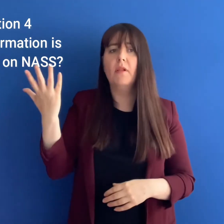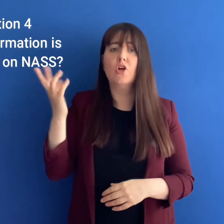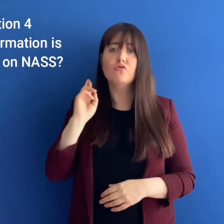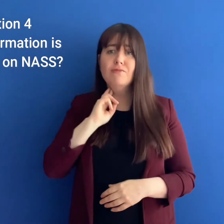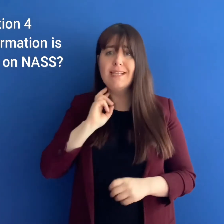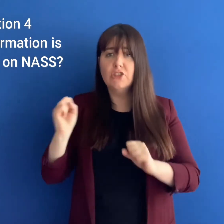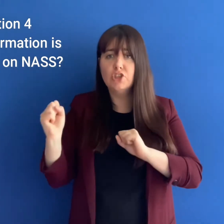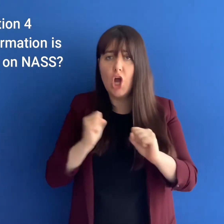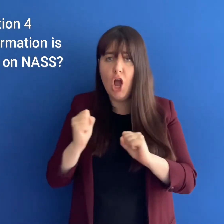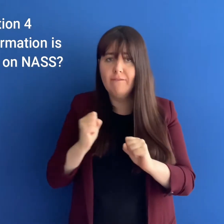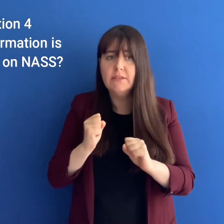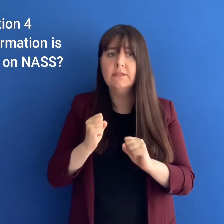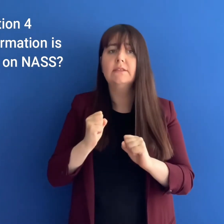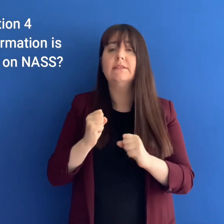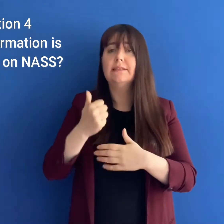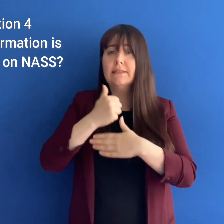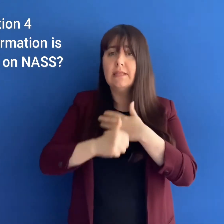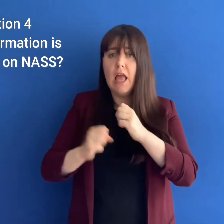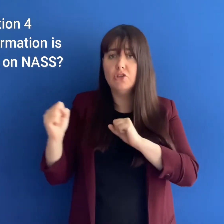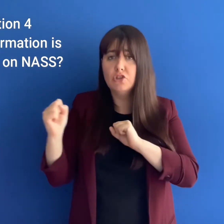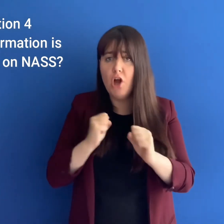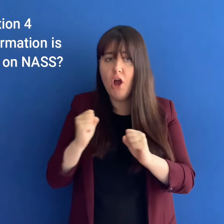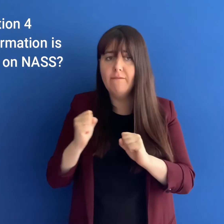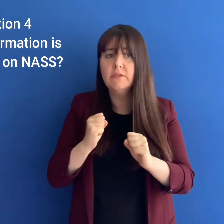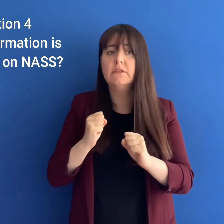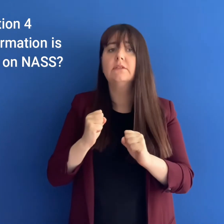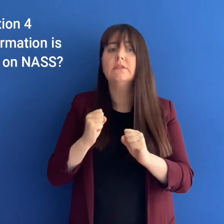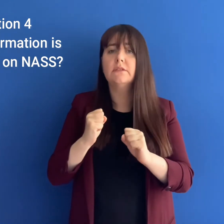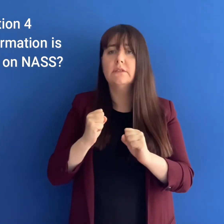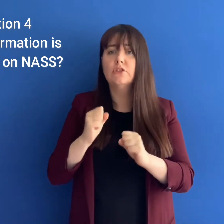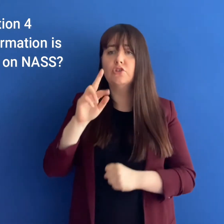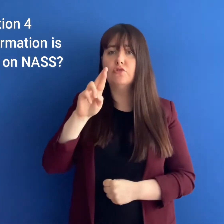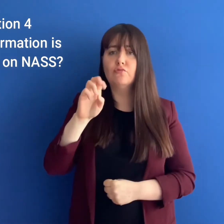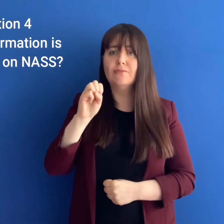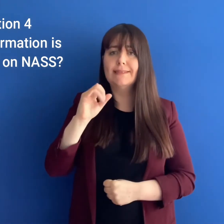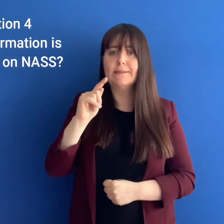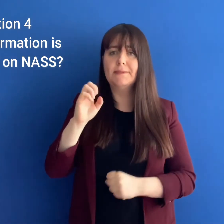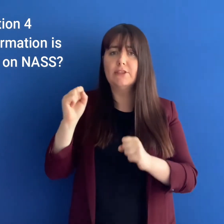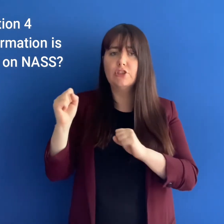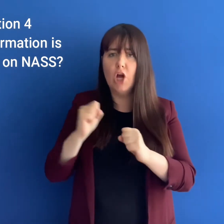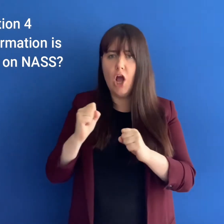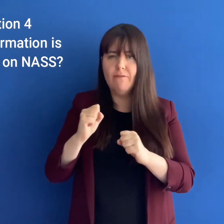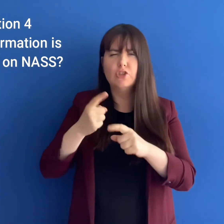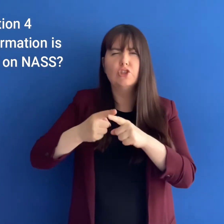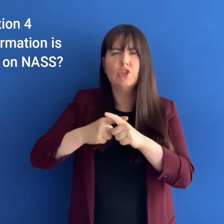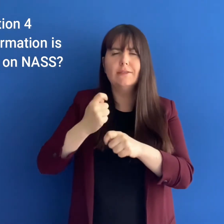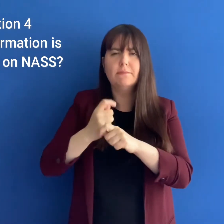for example, residential services, day services, respite